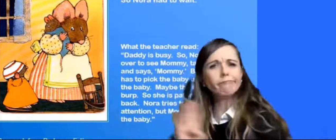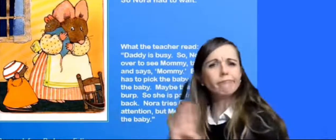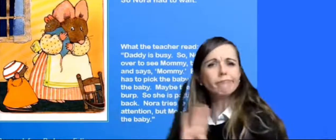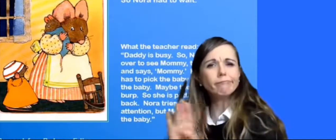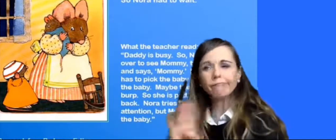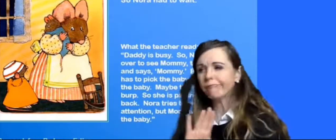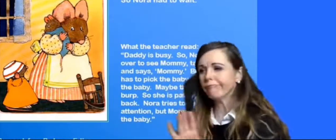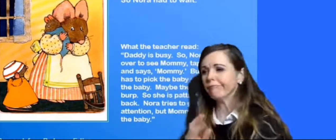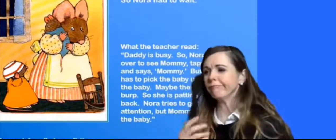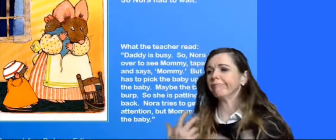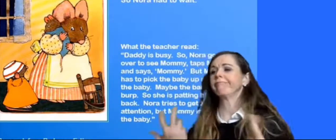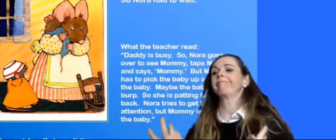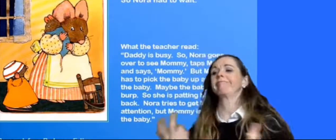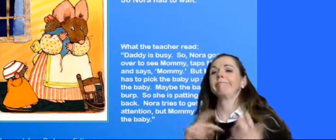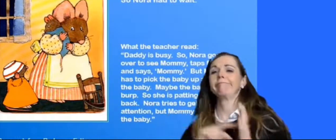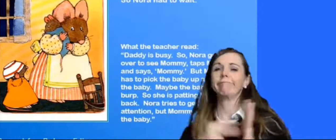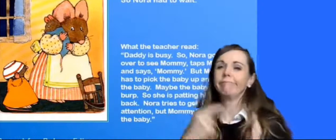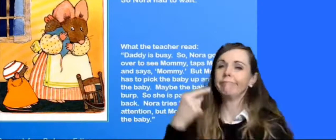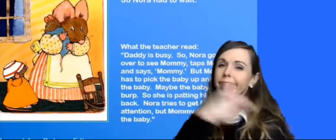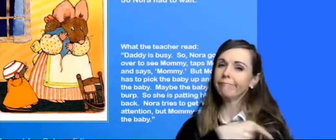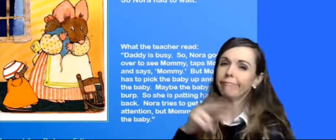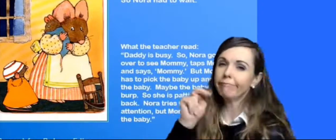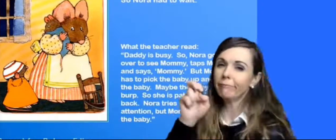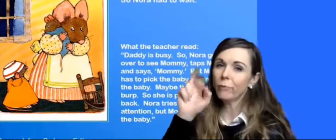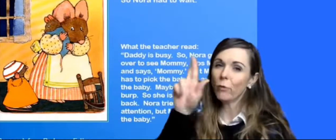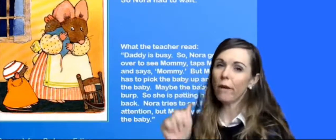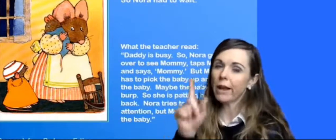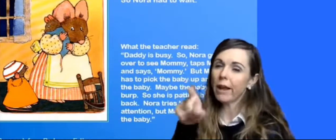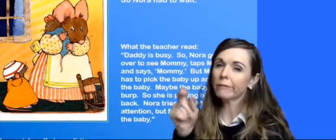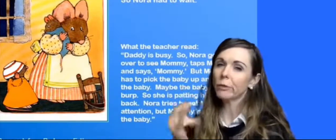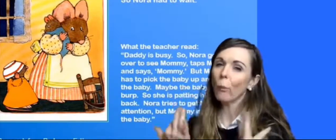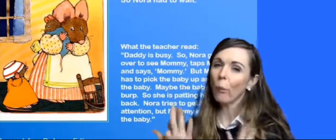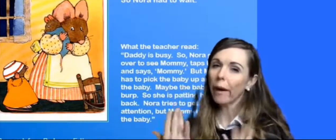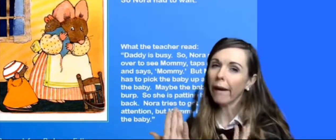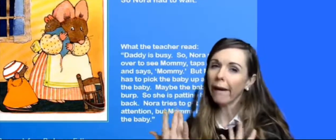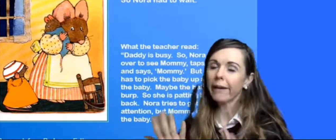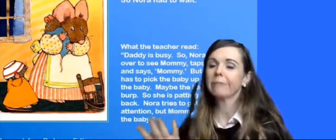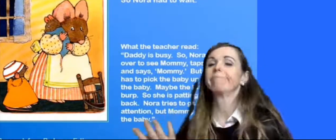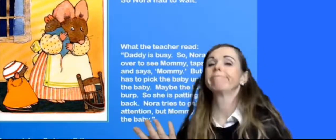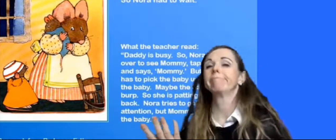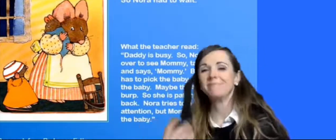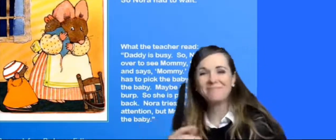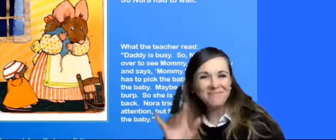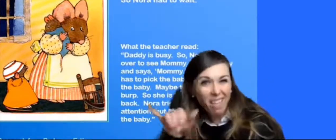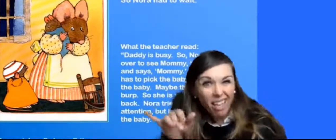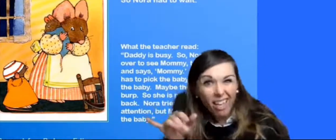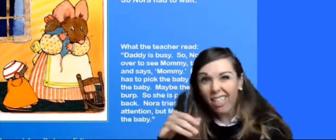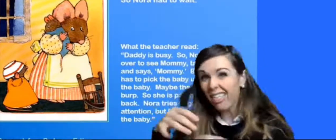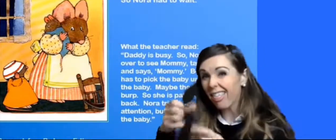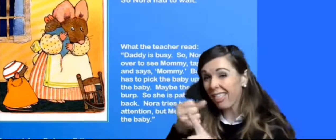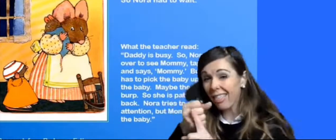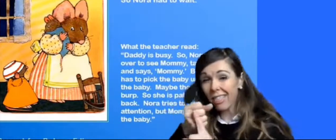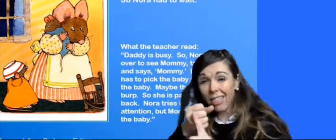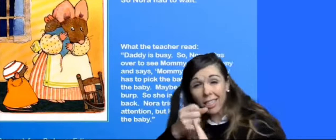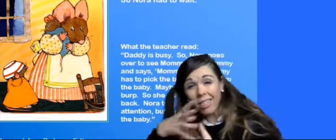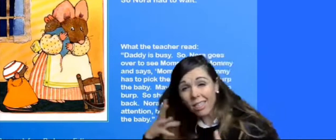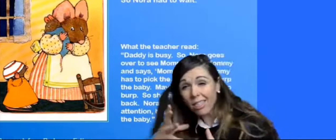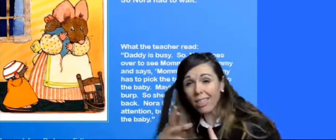attention to me." But Mom just shooed her off. "Nope, I'm busy." So that meant Nora had to